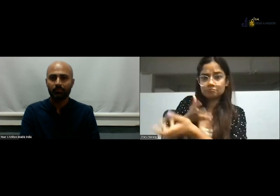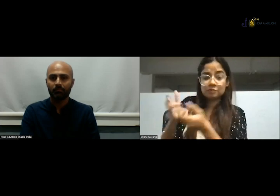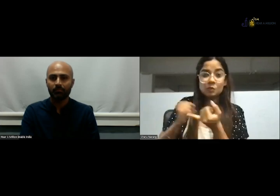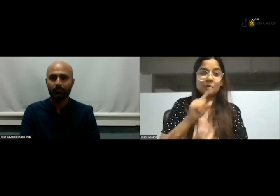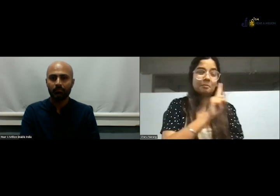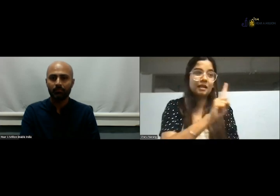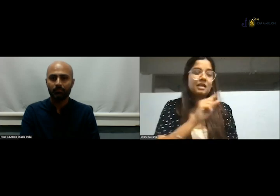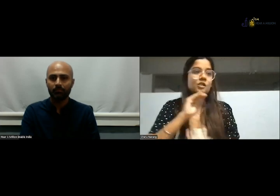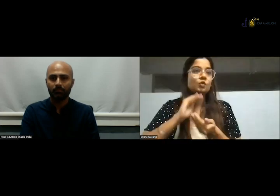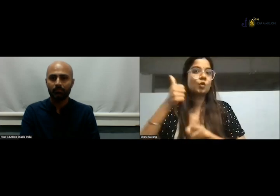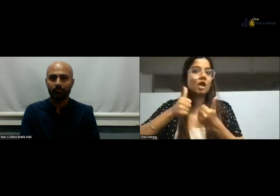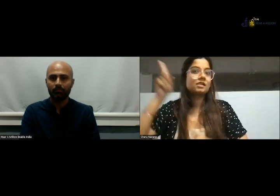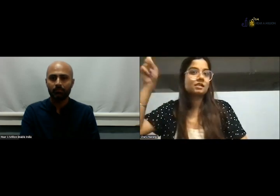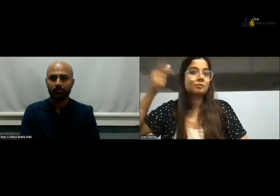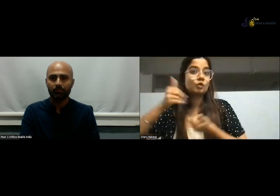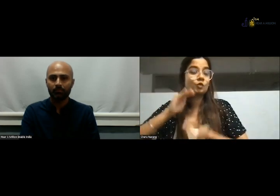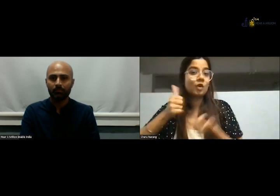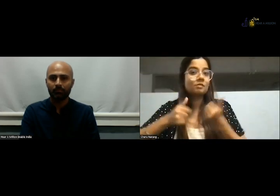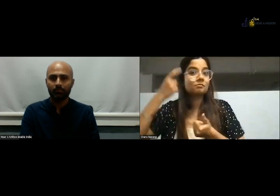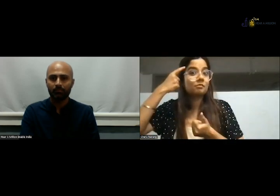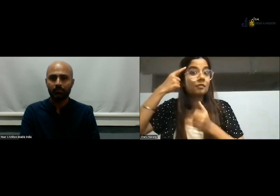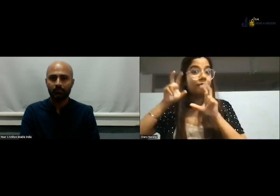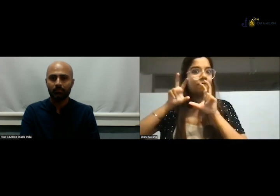there with you.